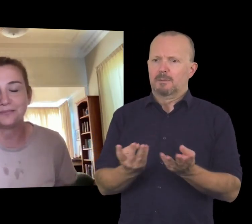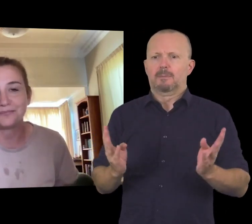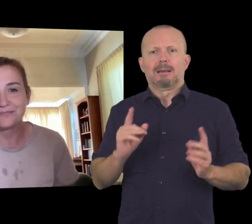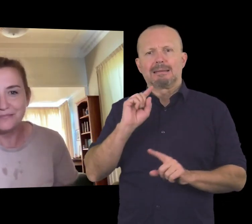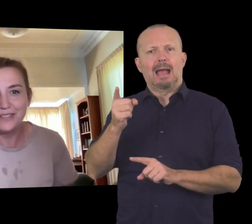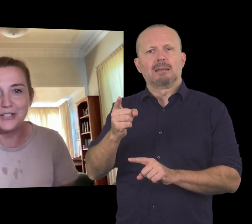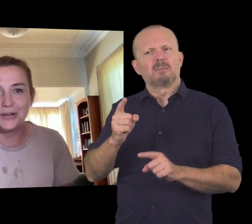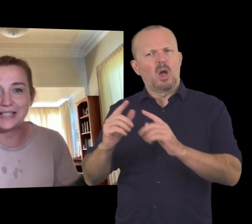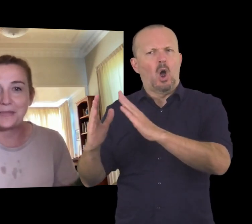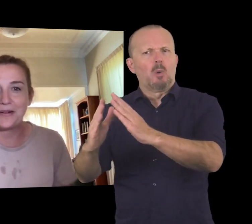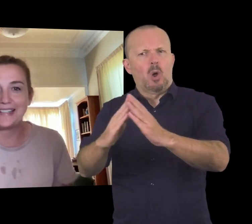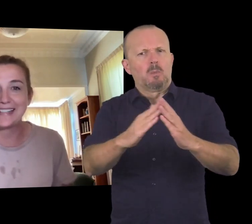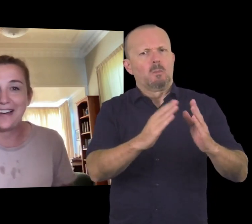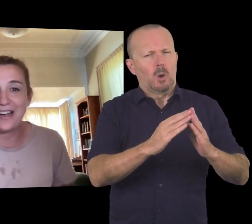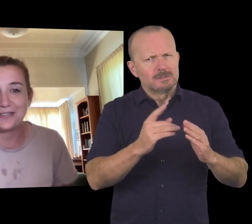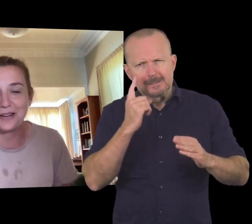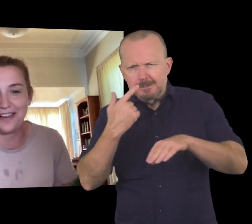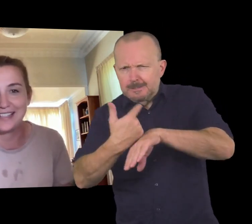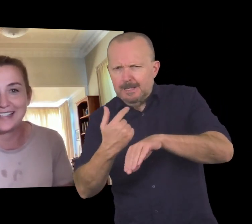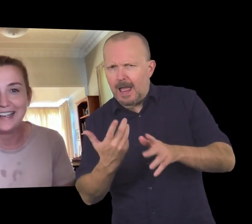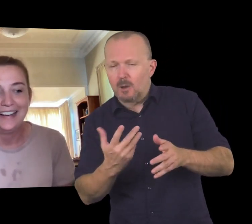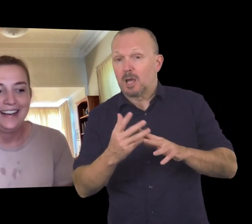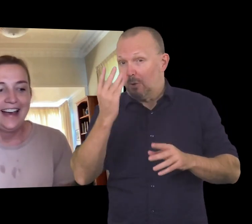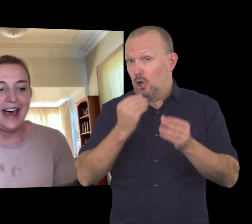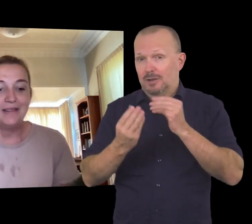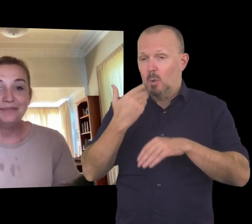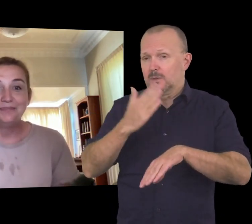to an experience live with us.